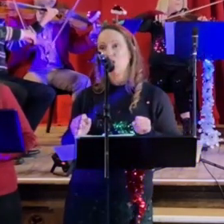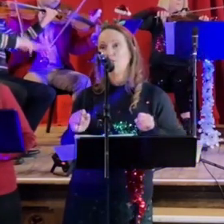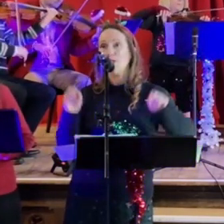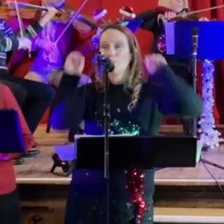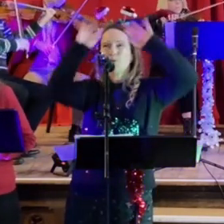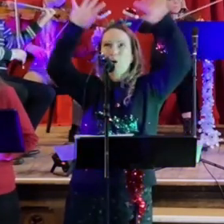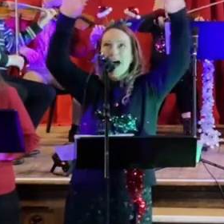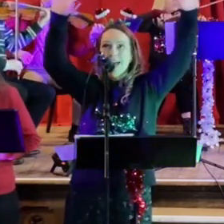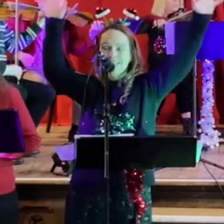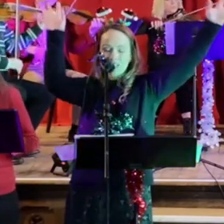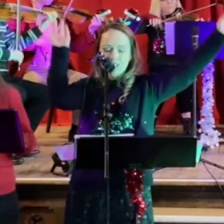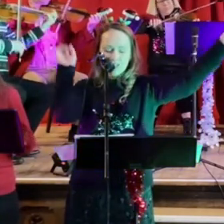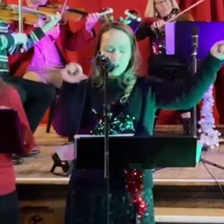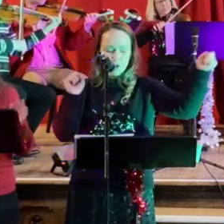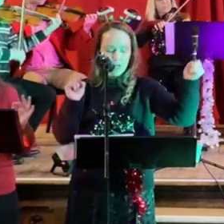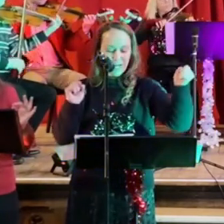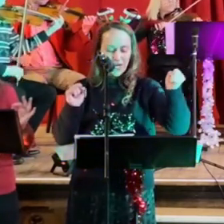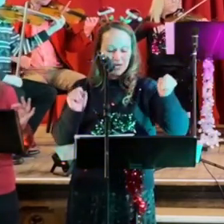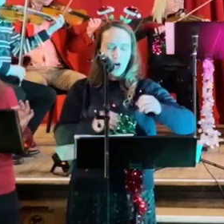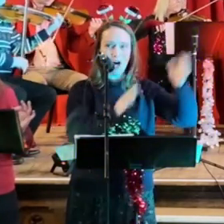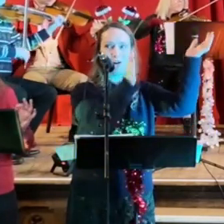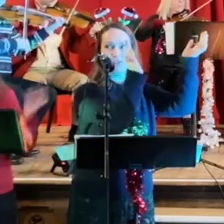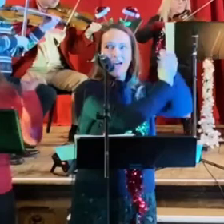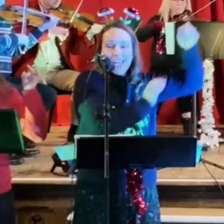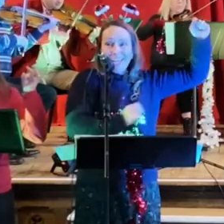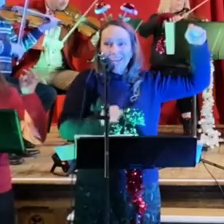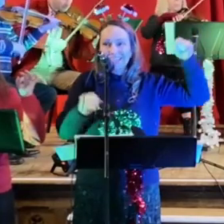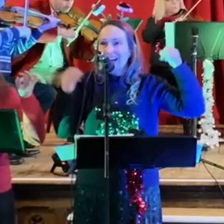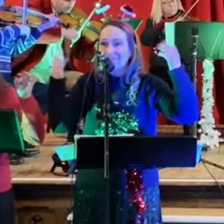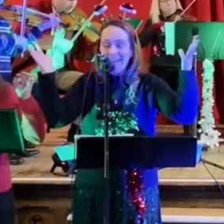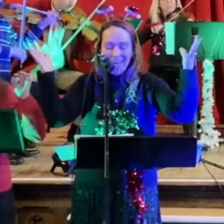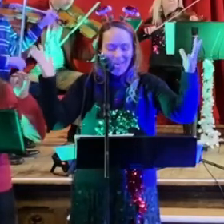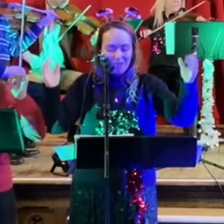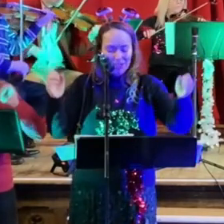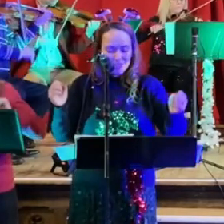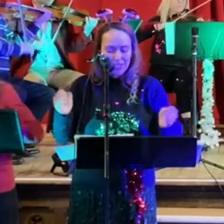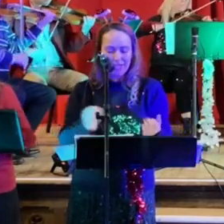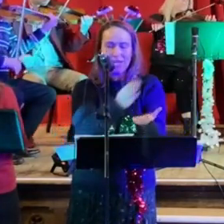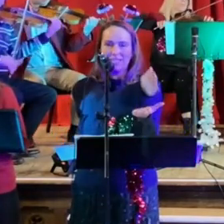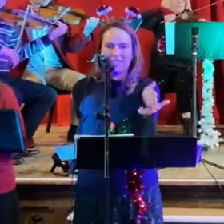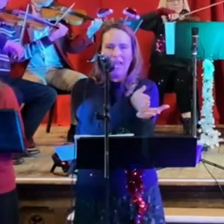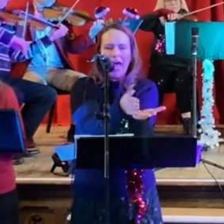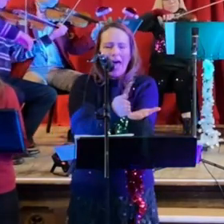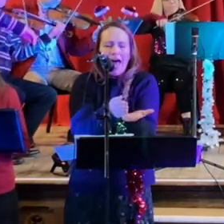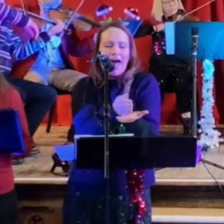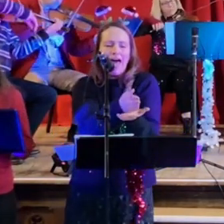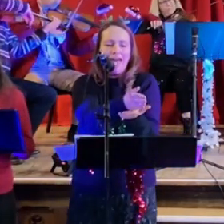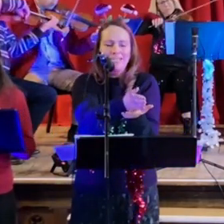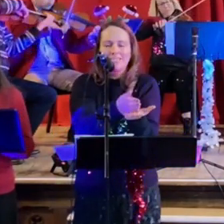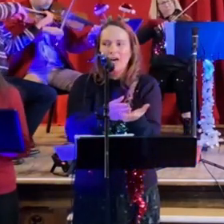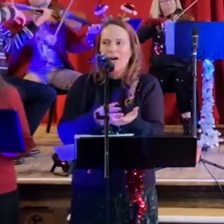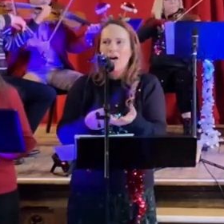The brightest string of lights I've ever seen. Slice up